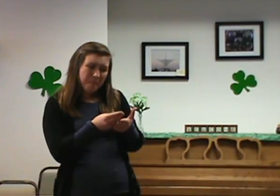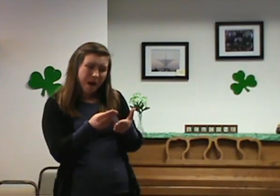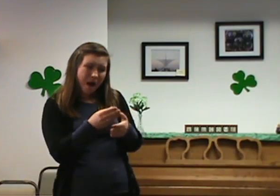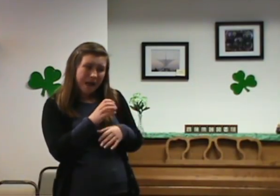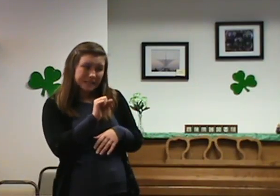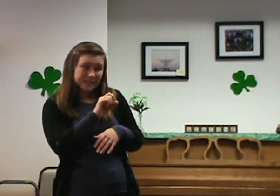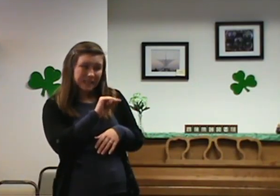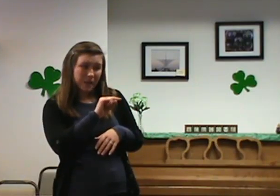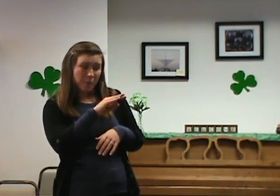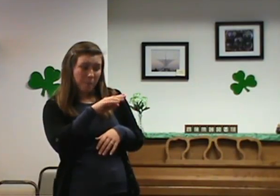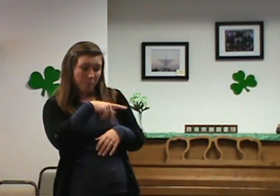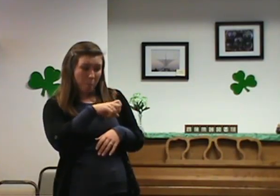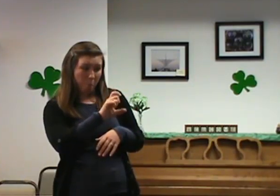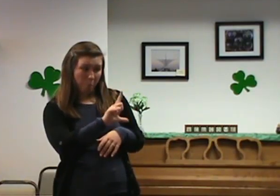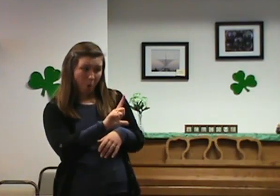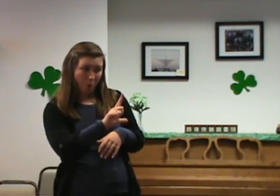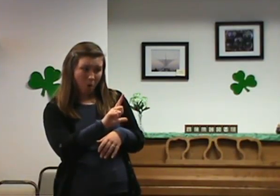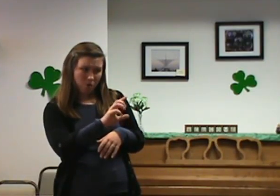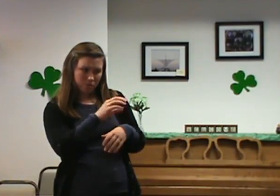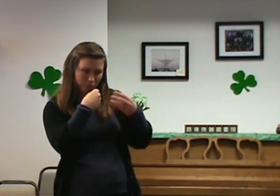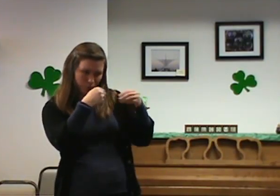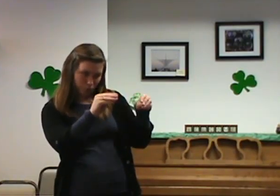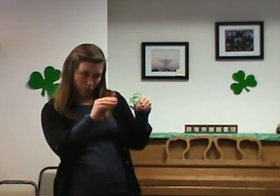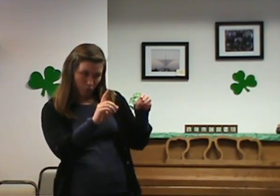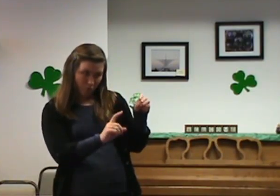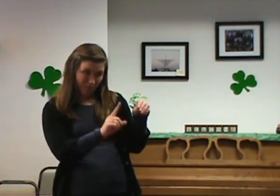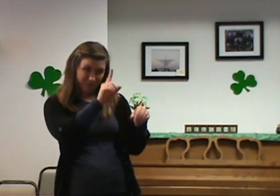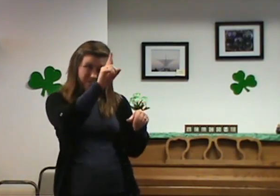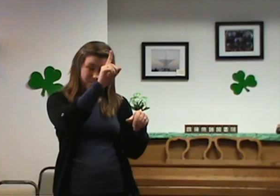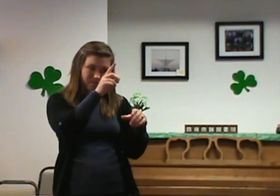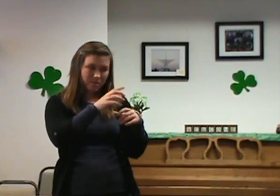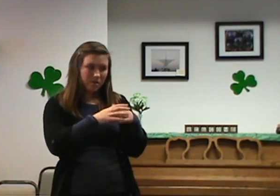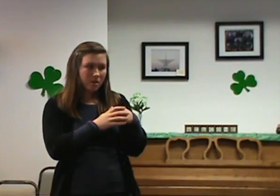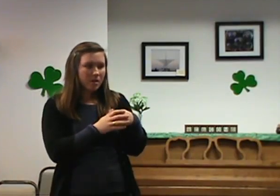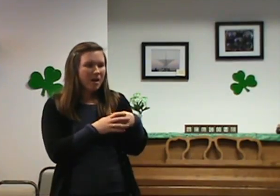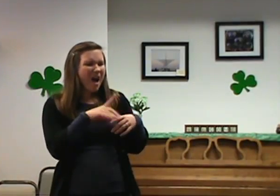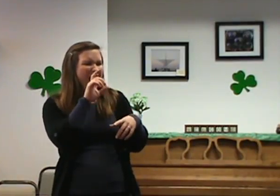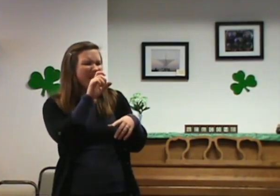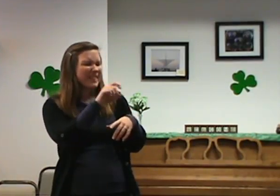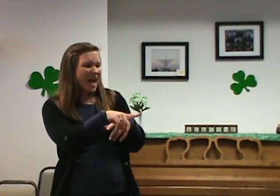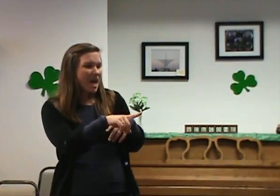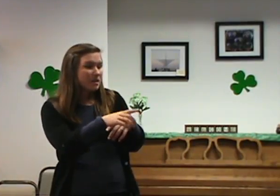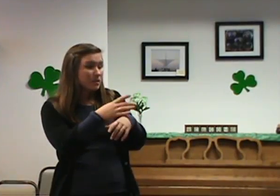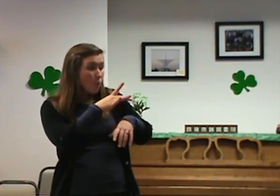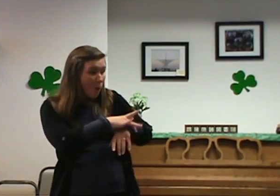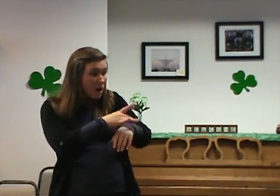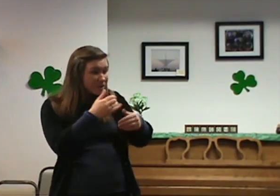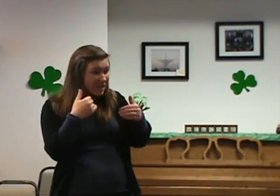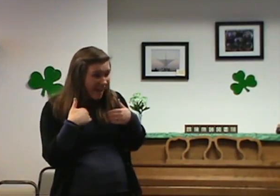you have such and such a watch? Because somebody called and he said, no, I won't carry that one. So I think by